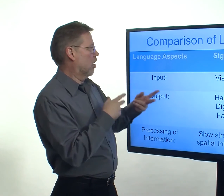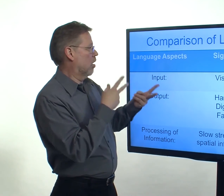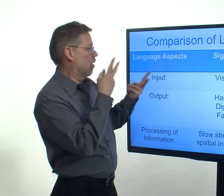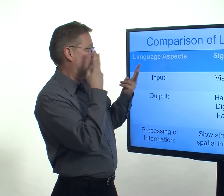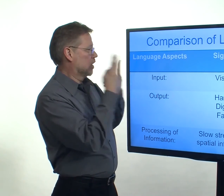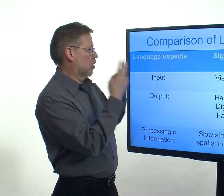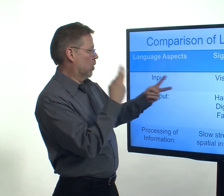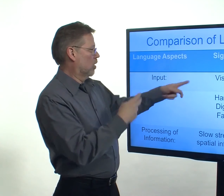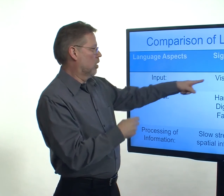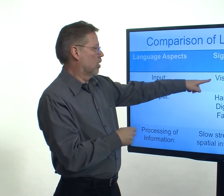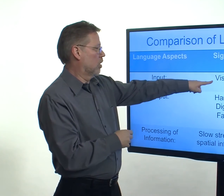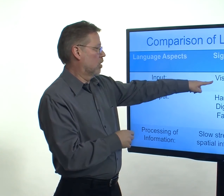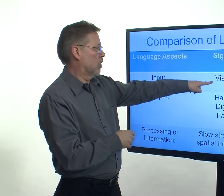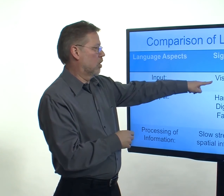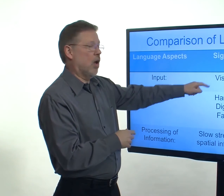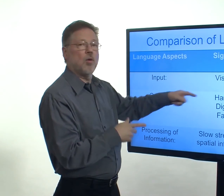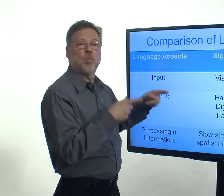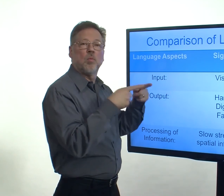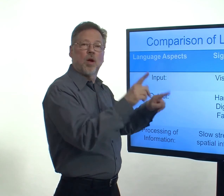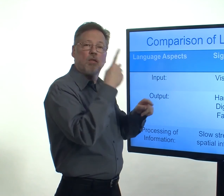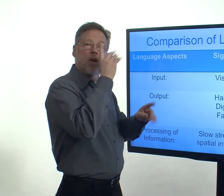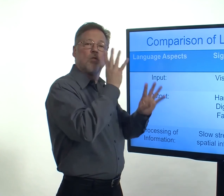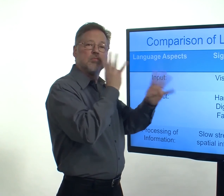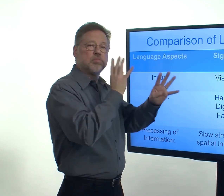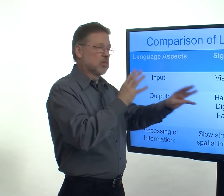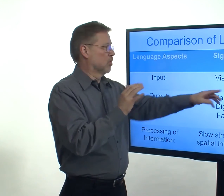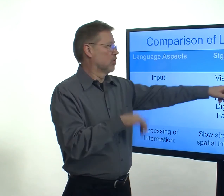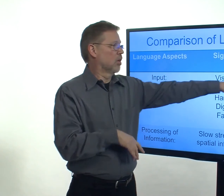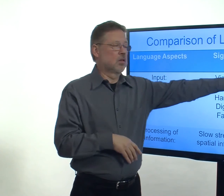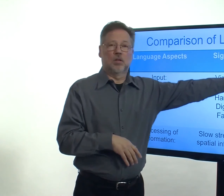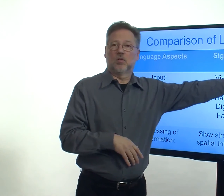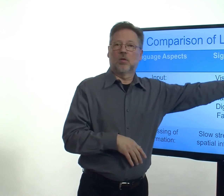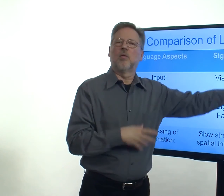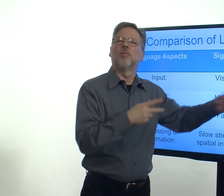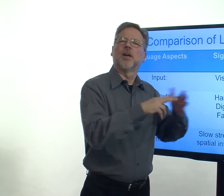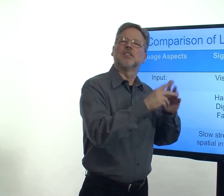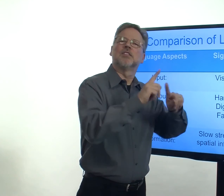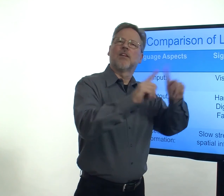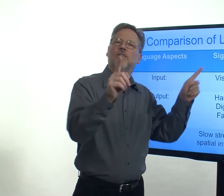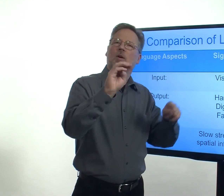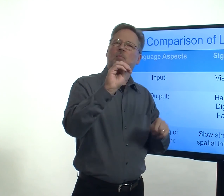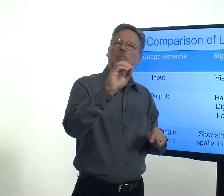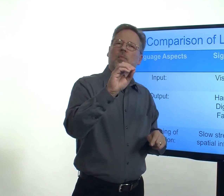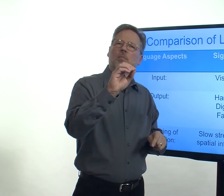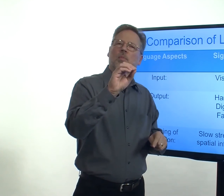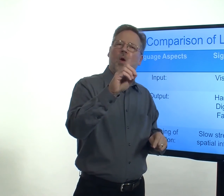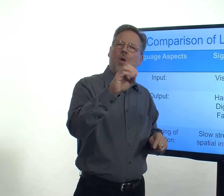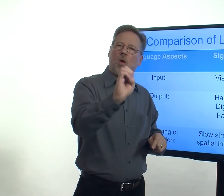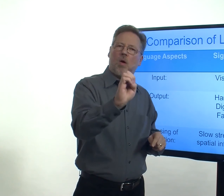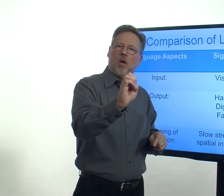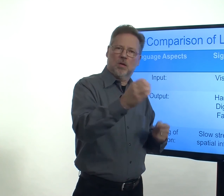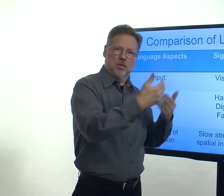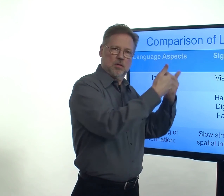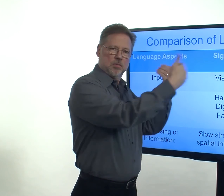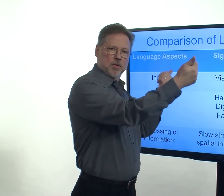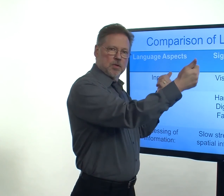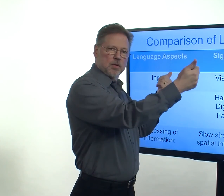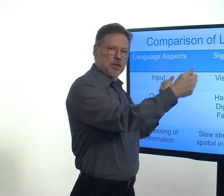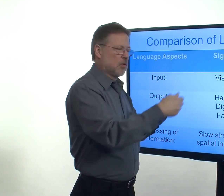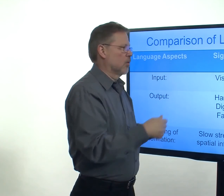information. In the signed modality, this is done visually, while in spoken languages, it's done auditorily. This means they are two distinct